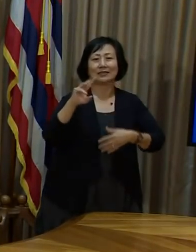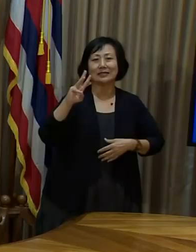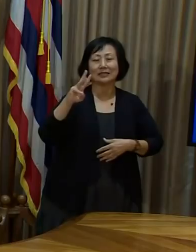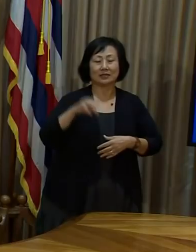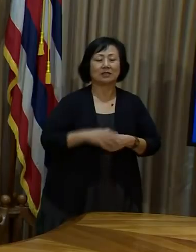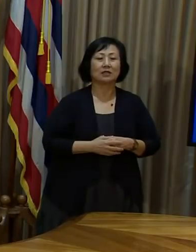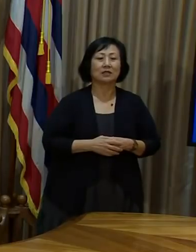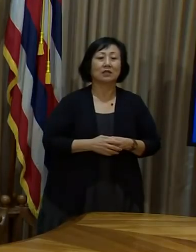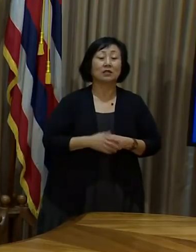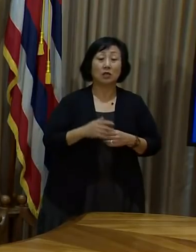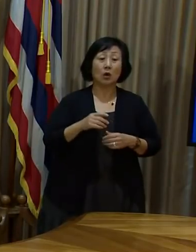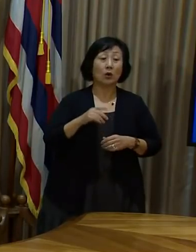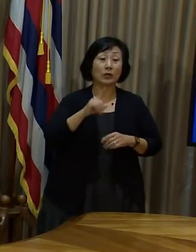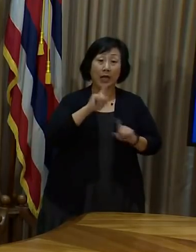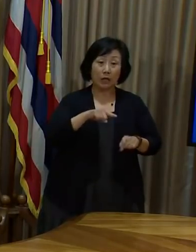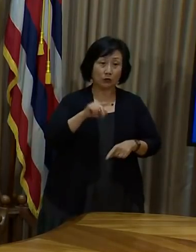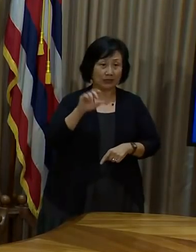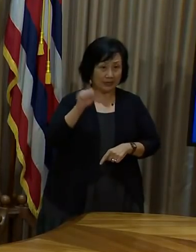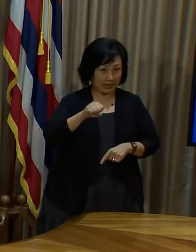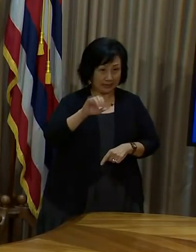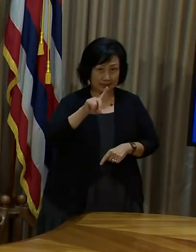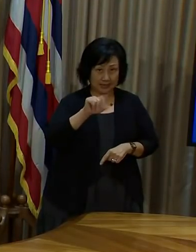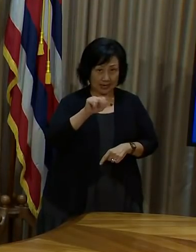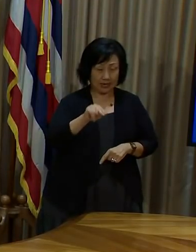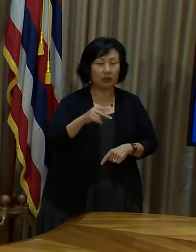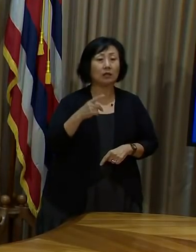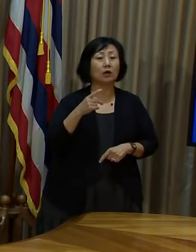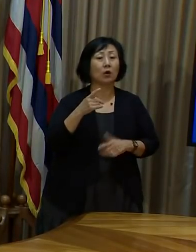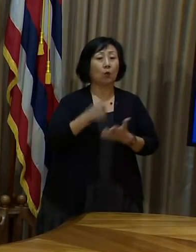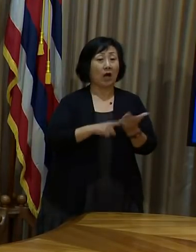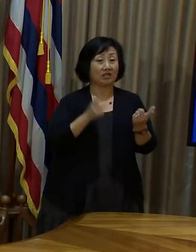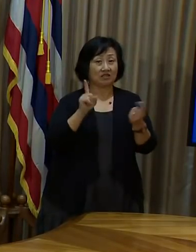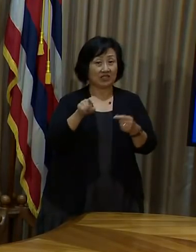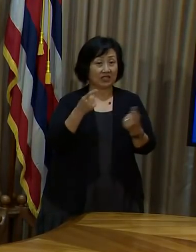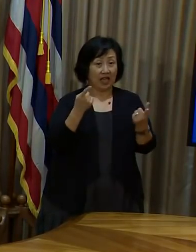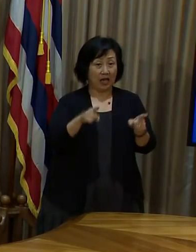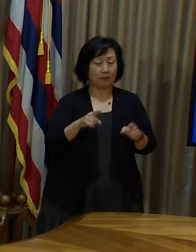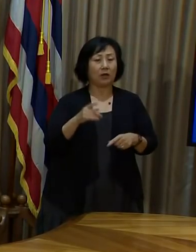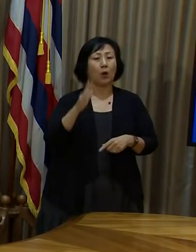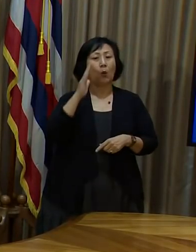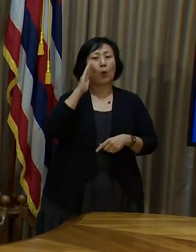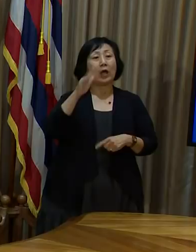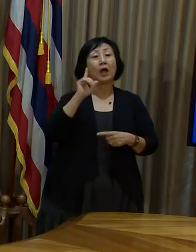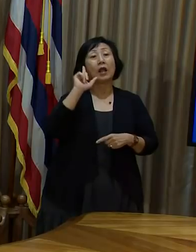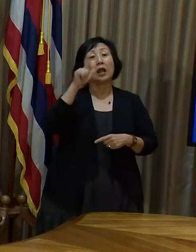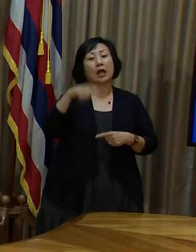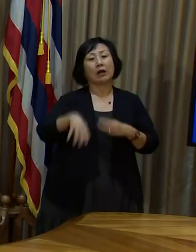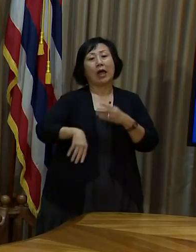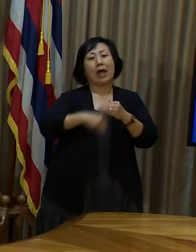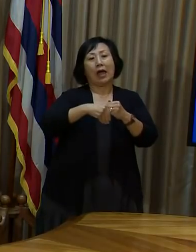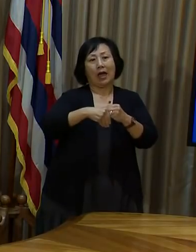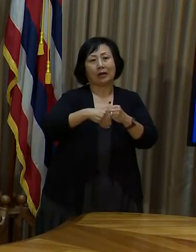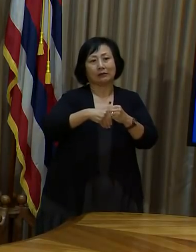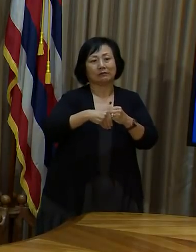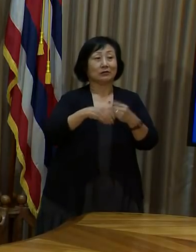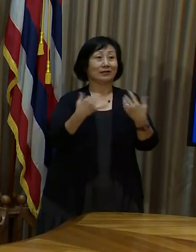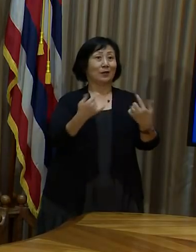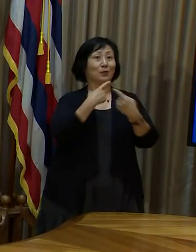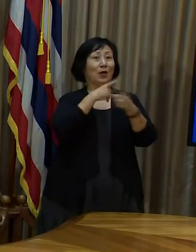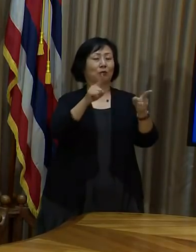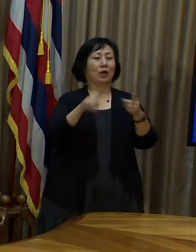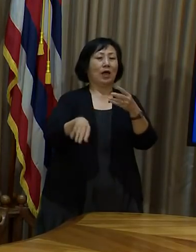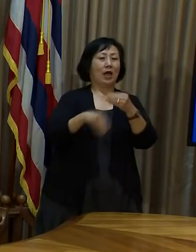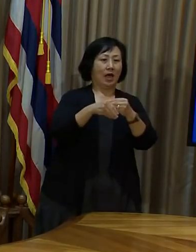Yes, so Dan, what will have to happen is we will issue probably an amendment to our proclamation. I think the